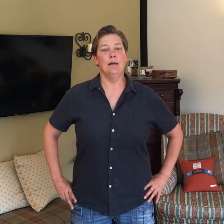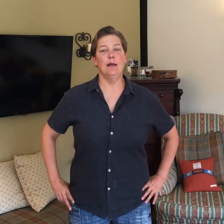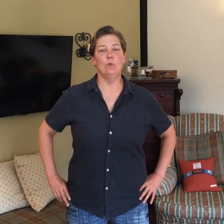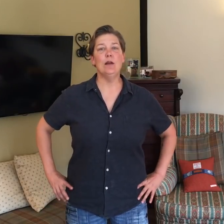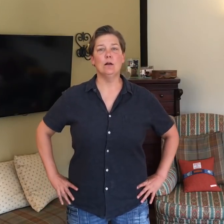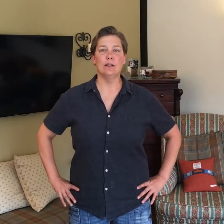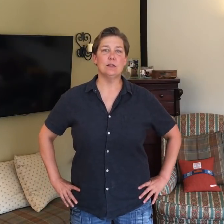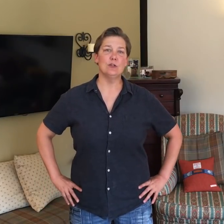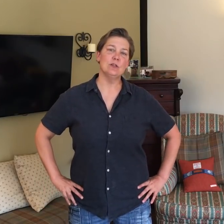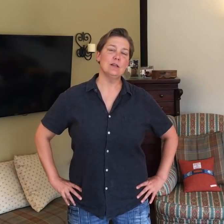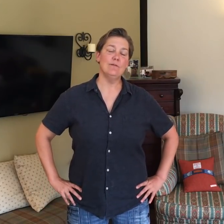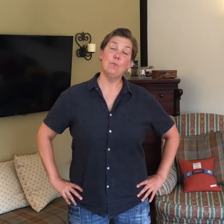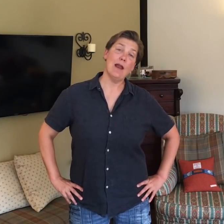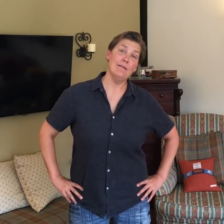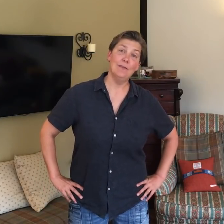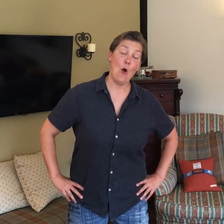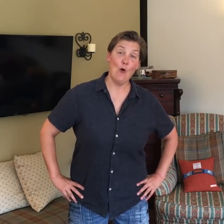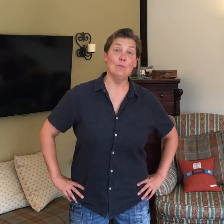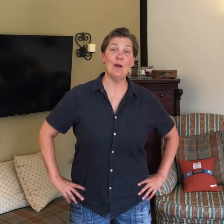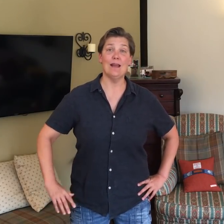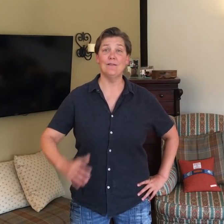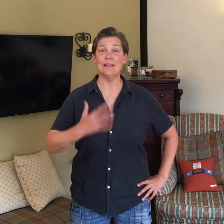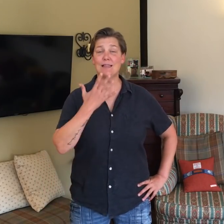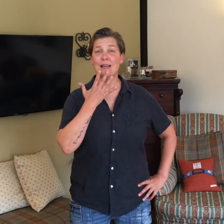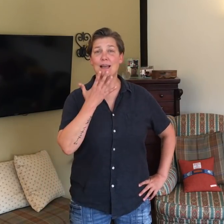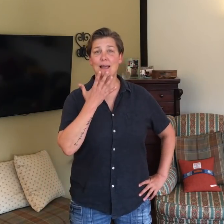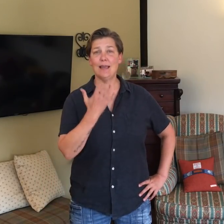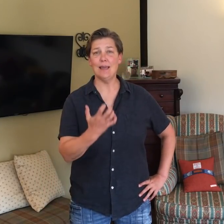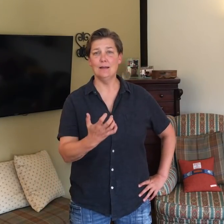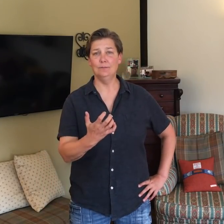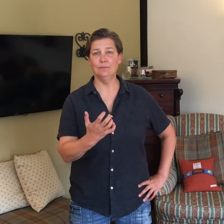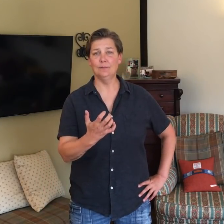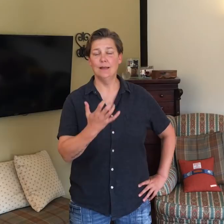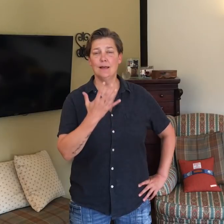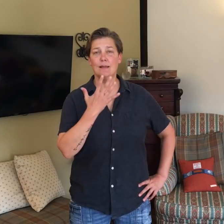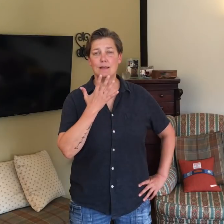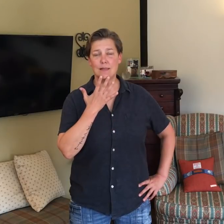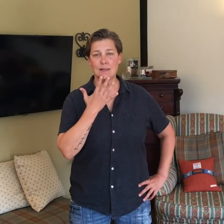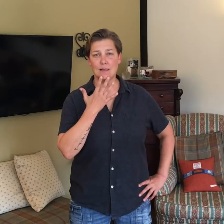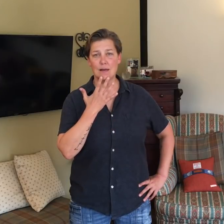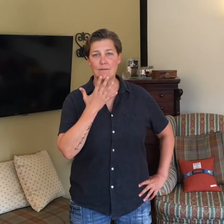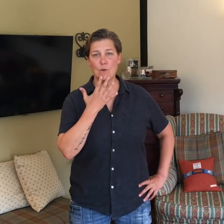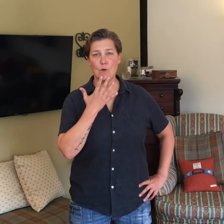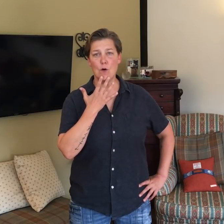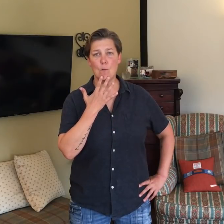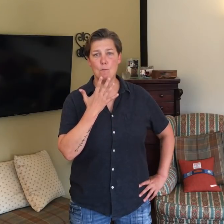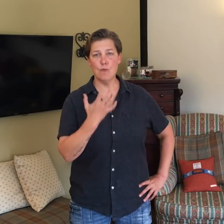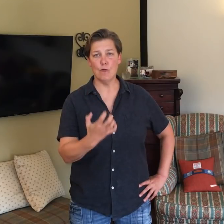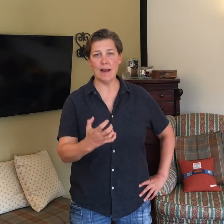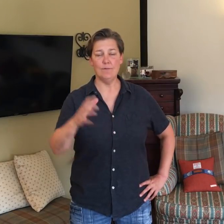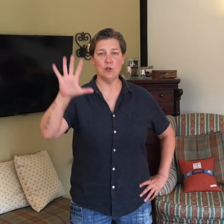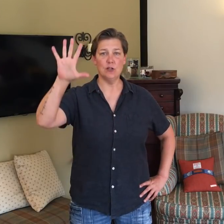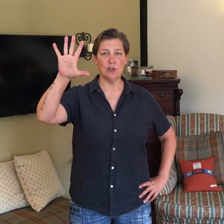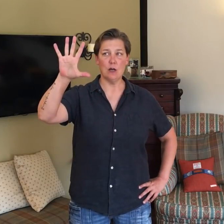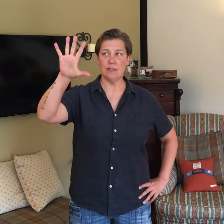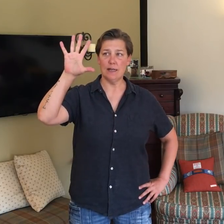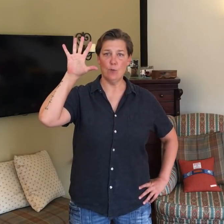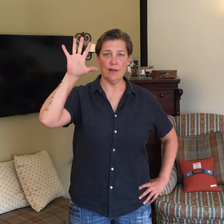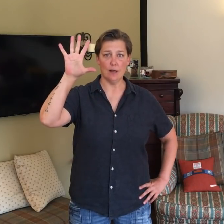And we are going to do the sign for brave. On brave, it's here. This is the sign for brave. So you're starting with an